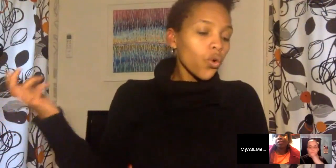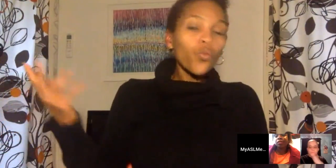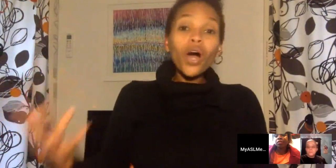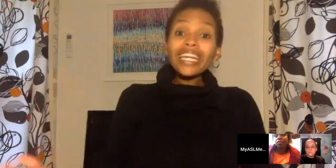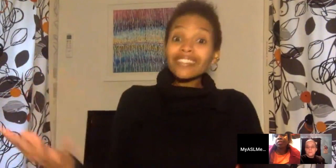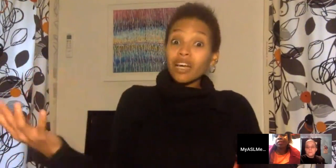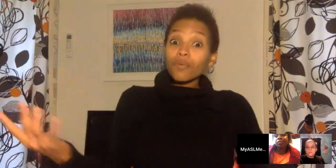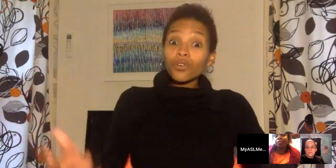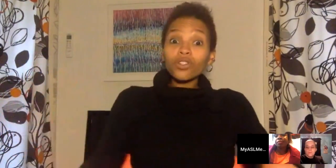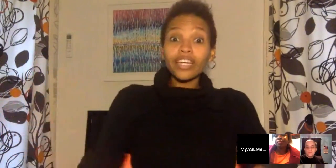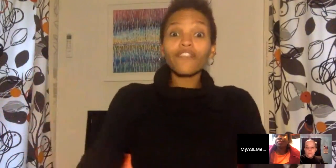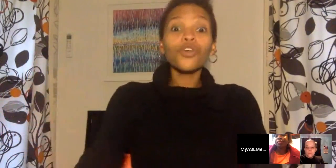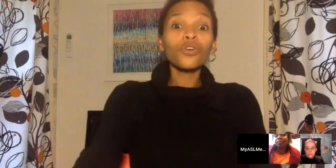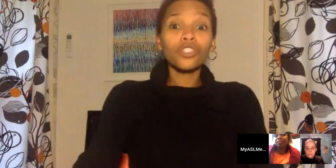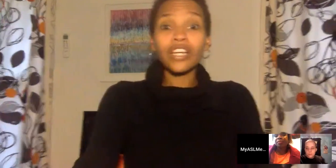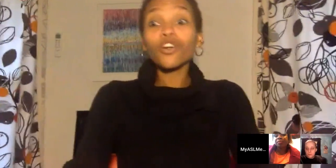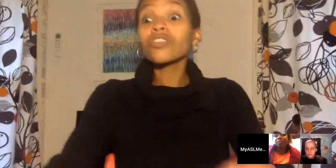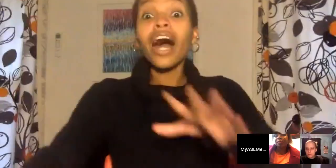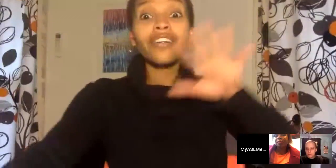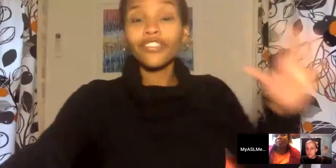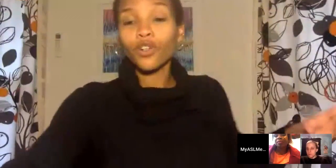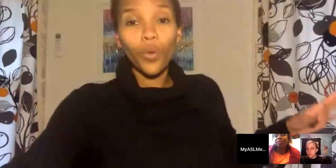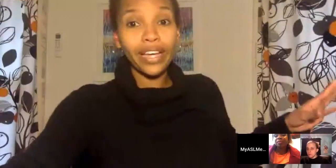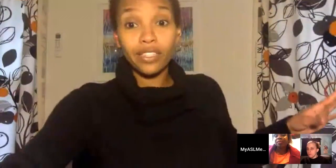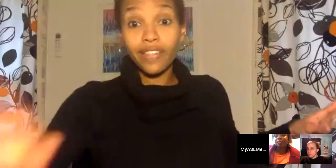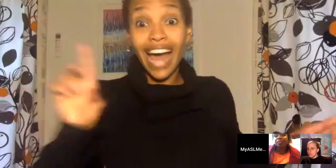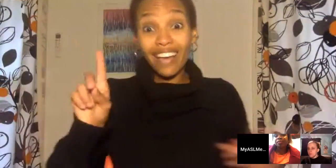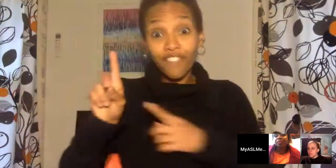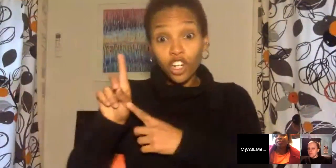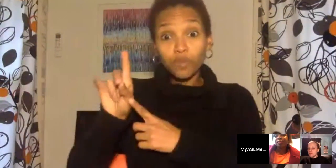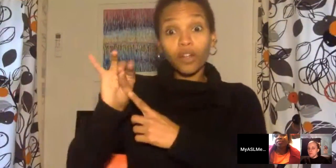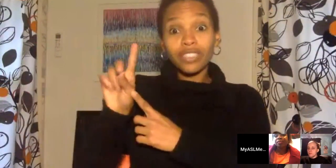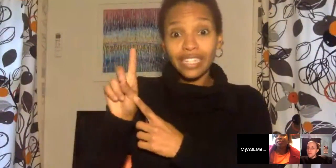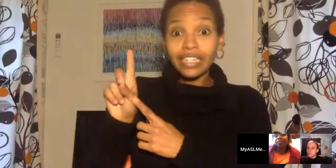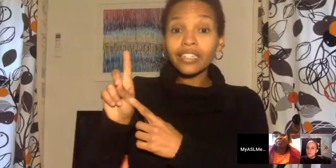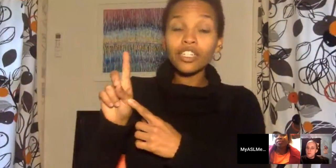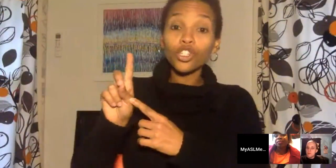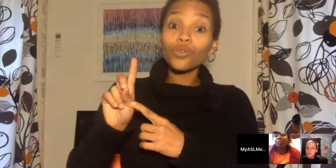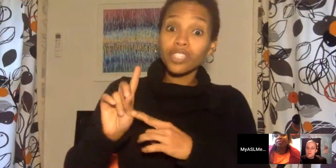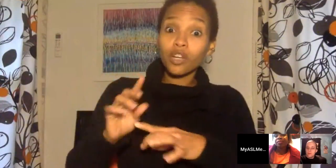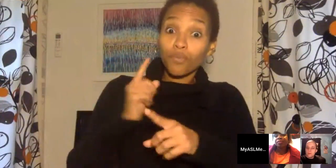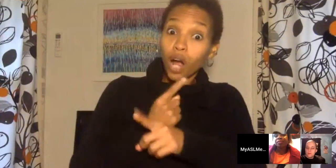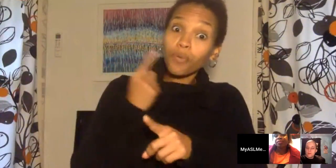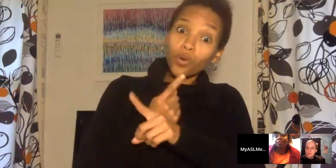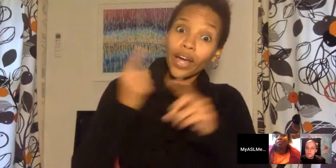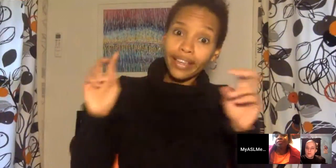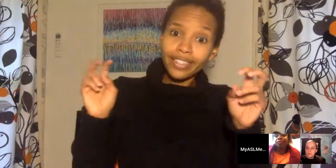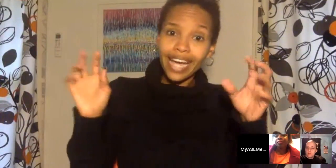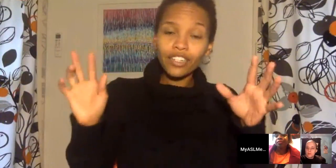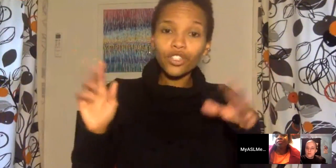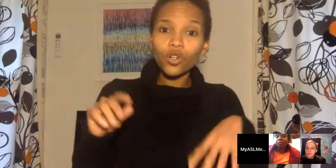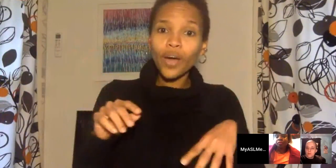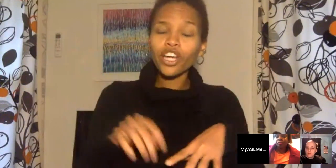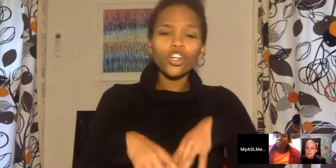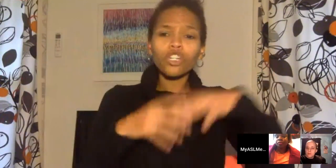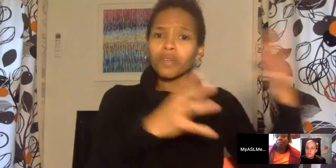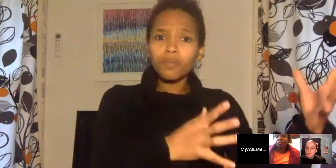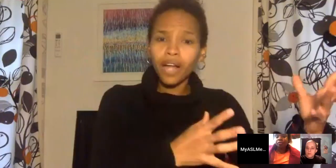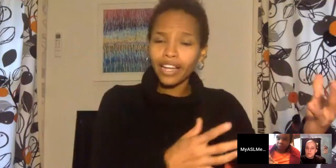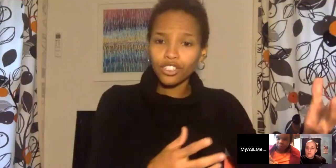one example, like if you were there are a lot of different ways that fingerspell did used in the proper way, the technical way, could be applied to